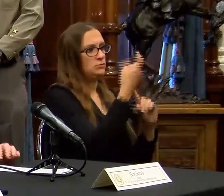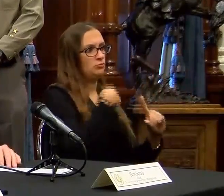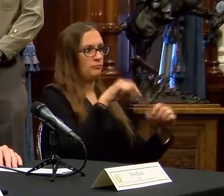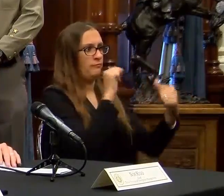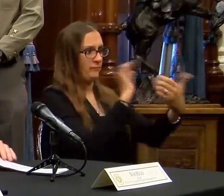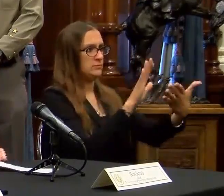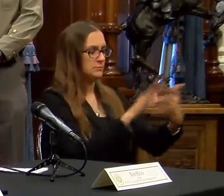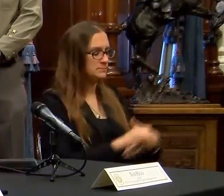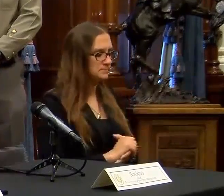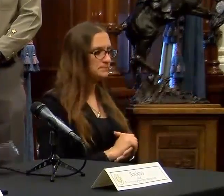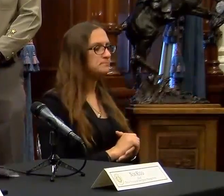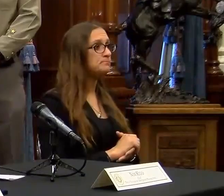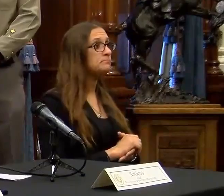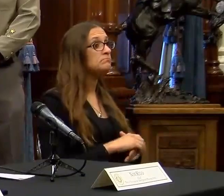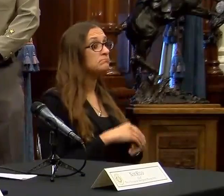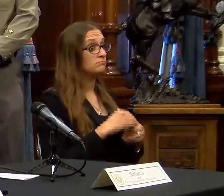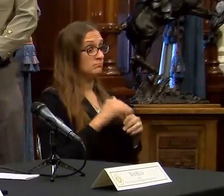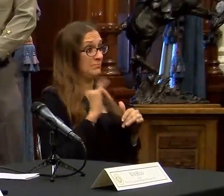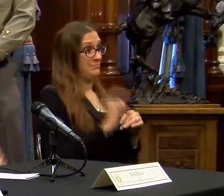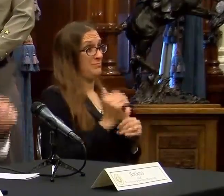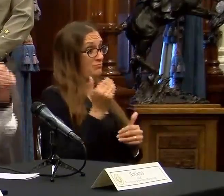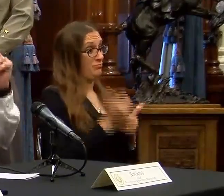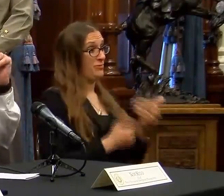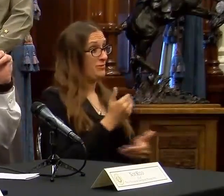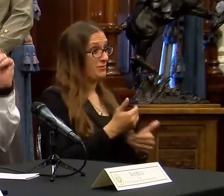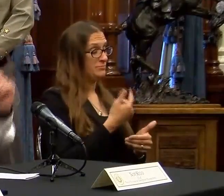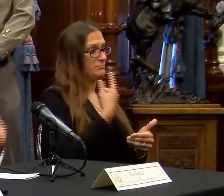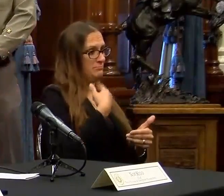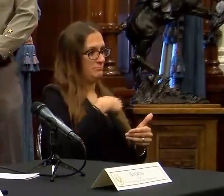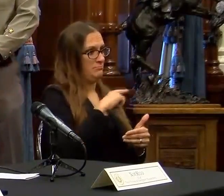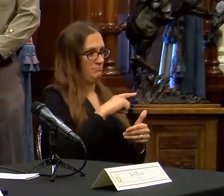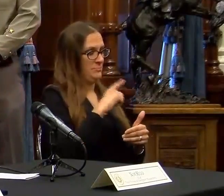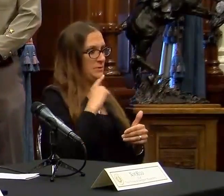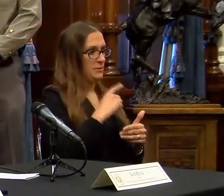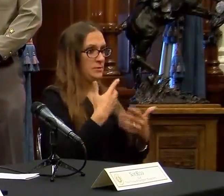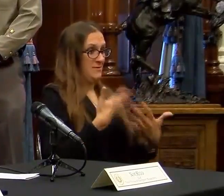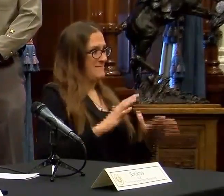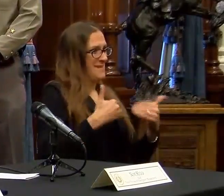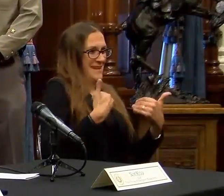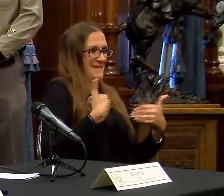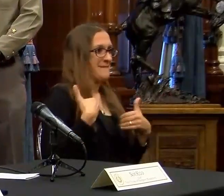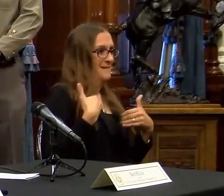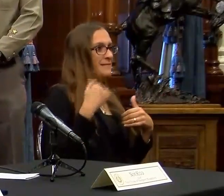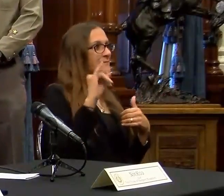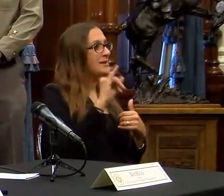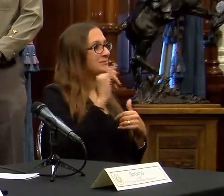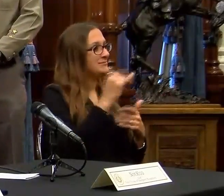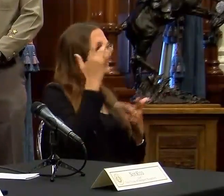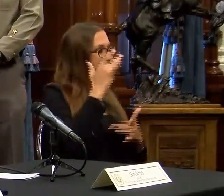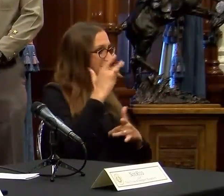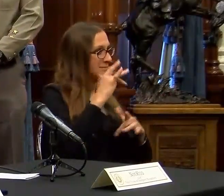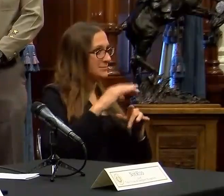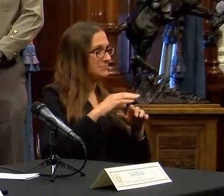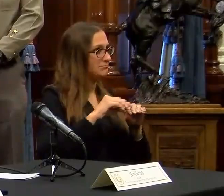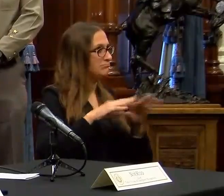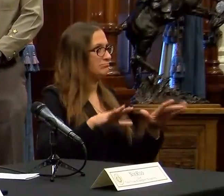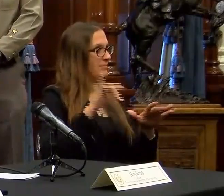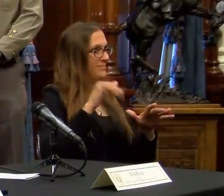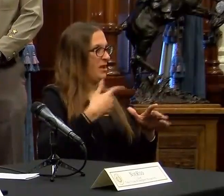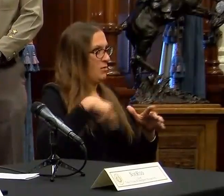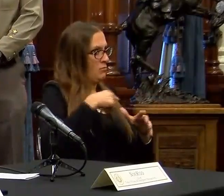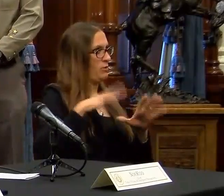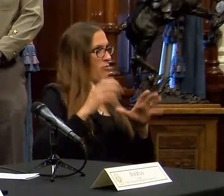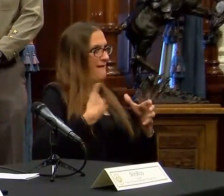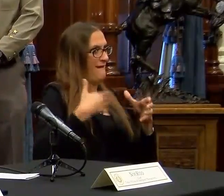face. In doing so, we are building on the state's pre-existing infectious disease capabilities that enhance